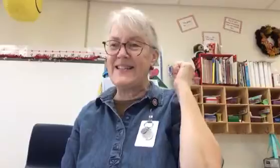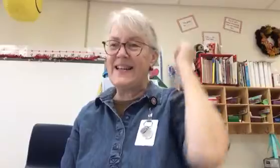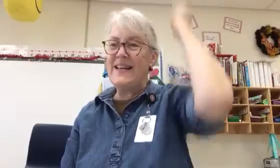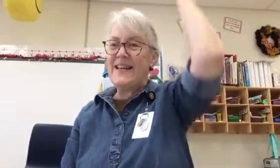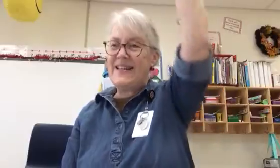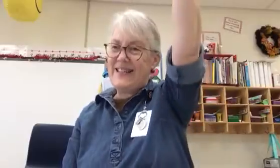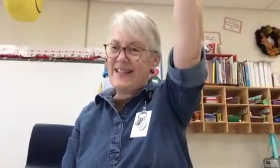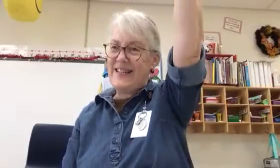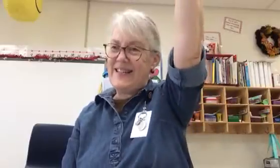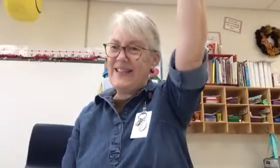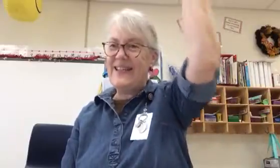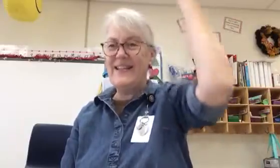x,